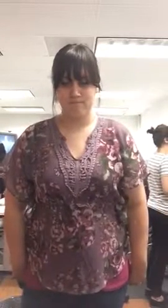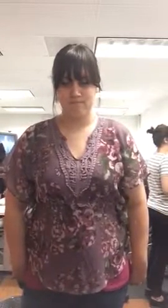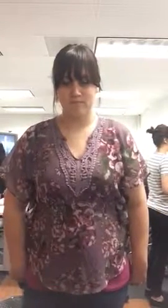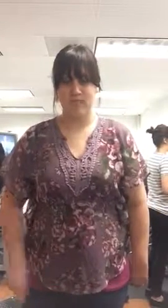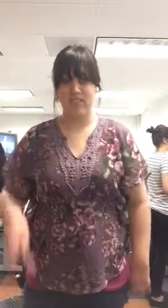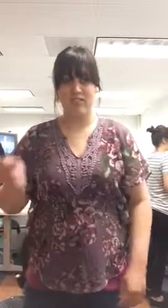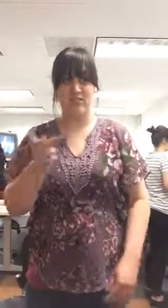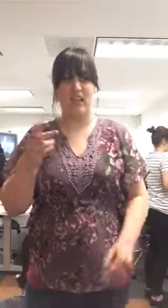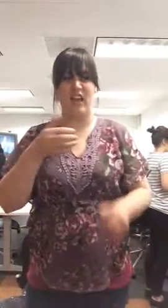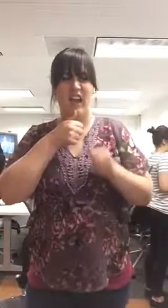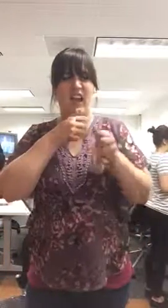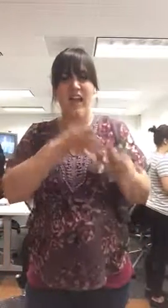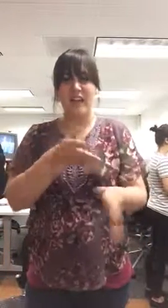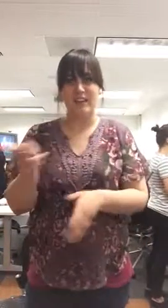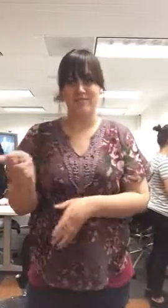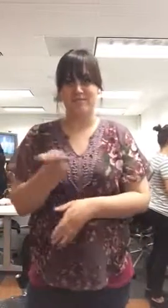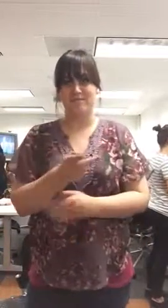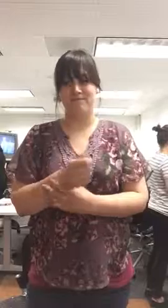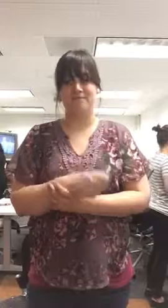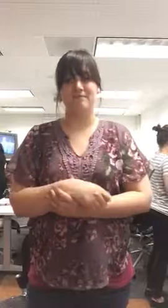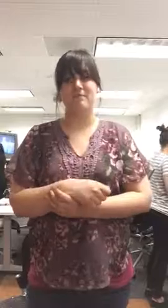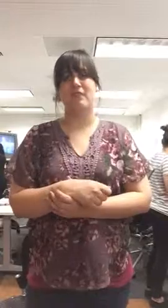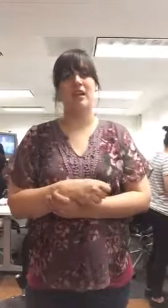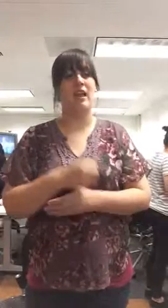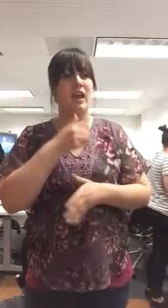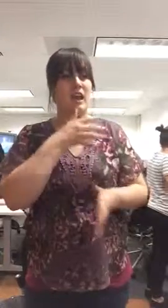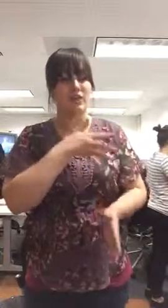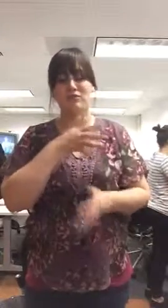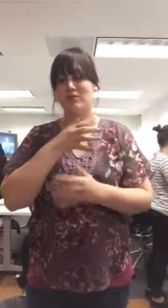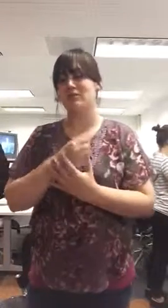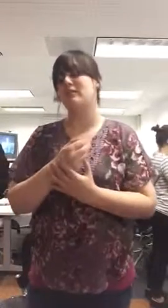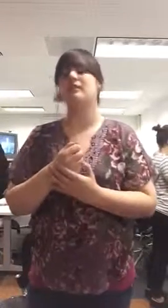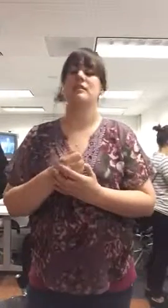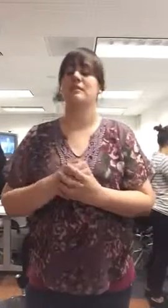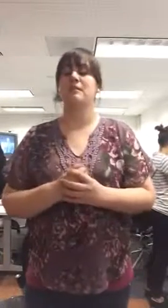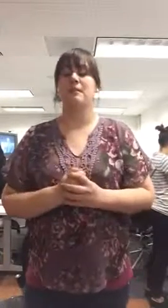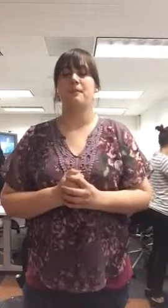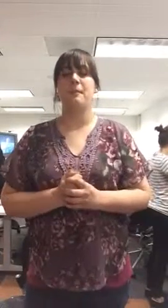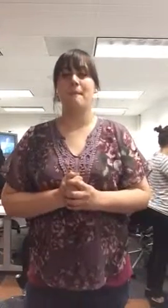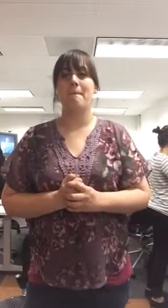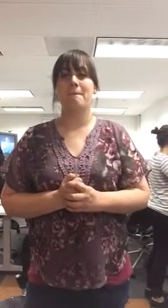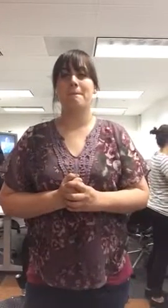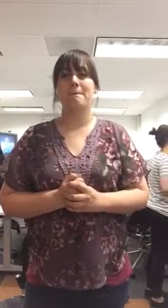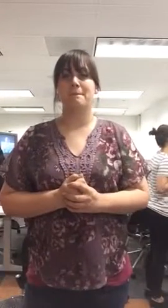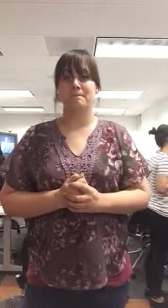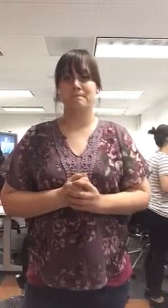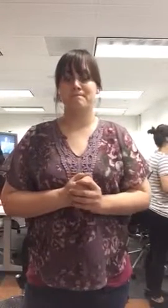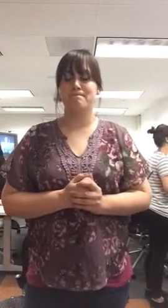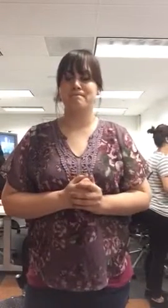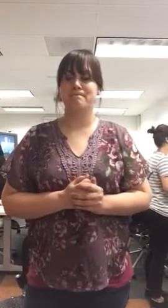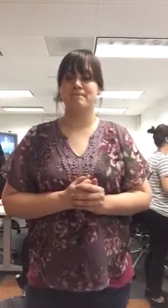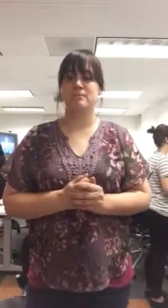other. That hatred and loathing had gone back, believe me, when you saw it yesterday in Capitol's film, The Battle on the